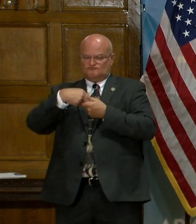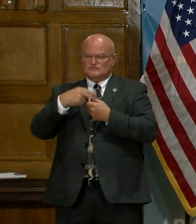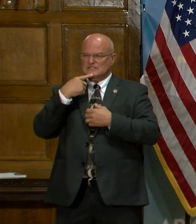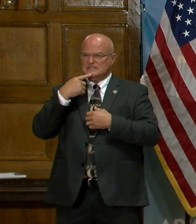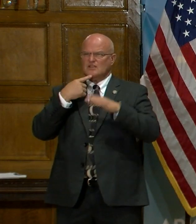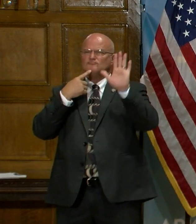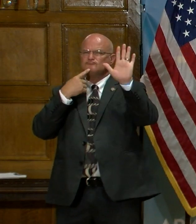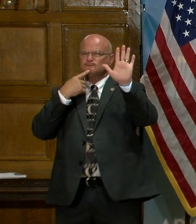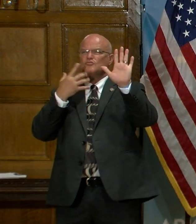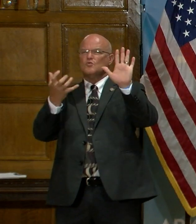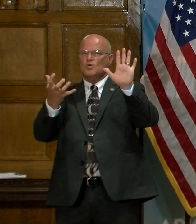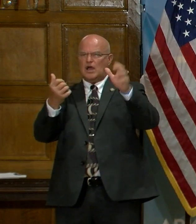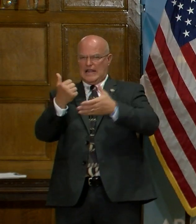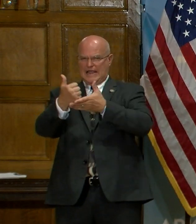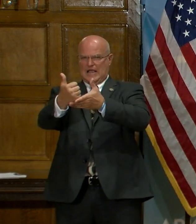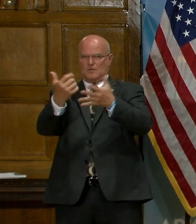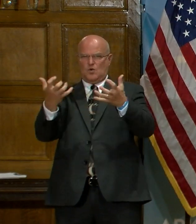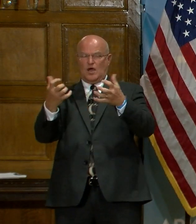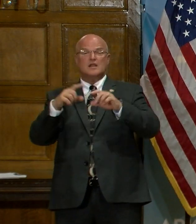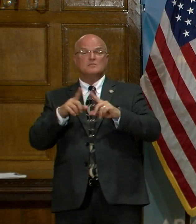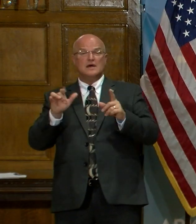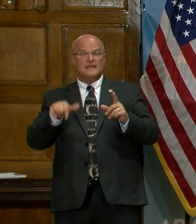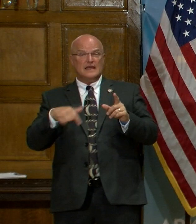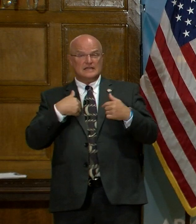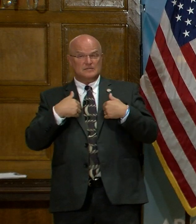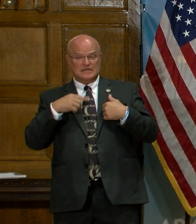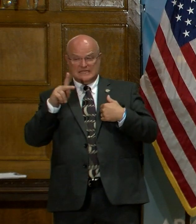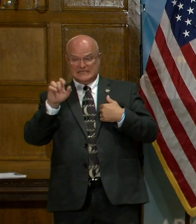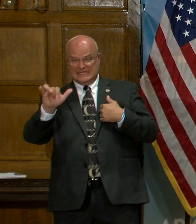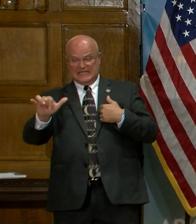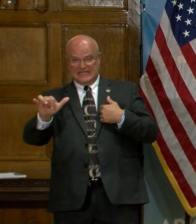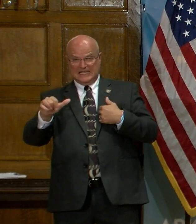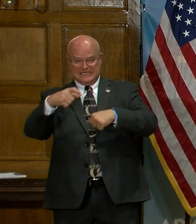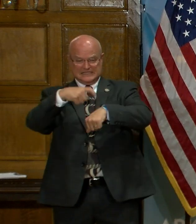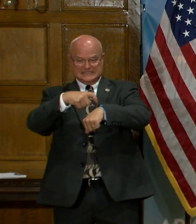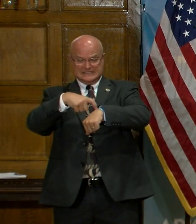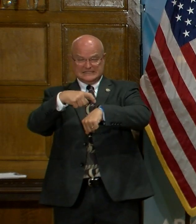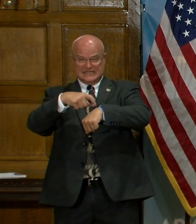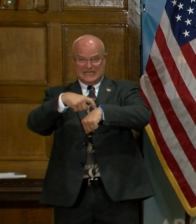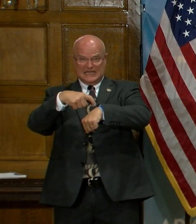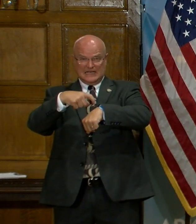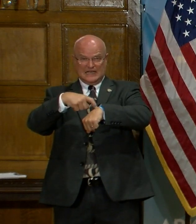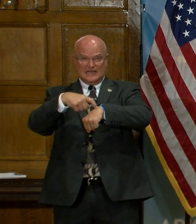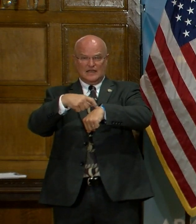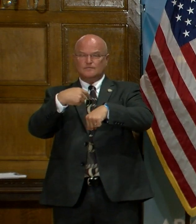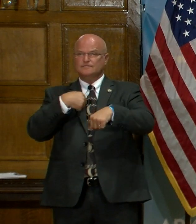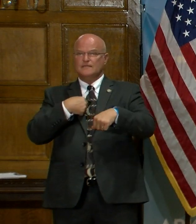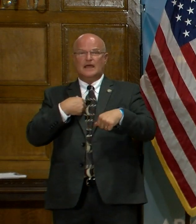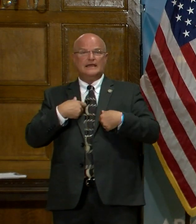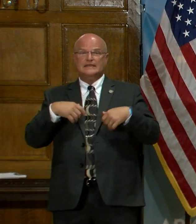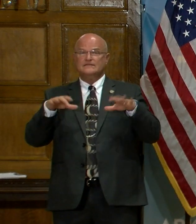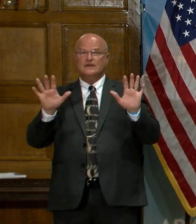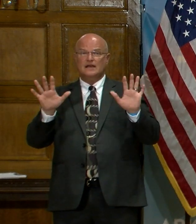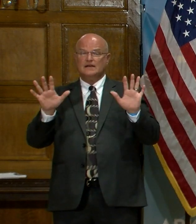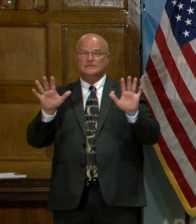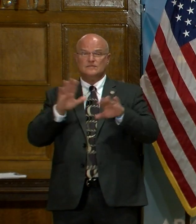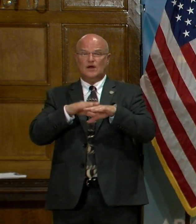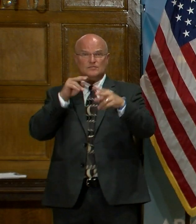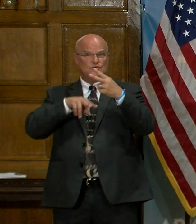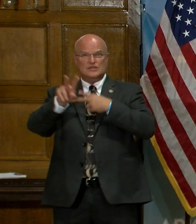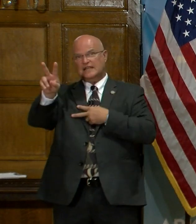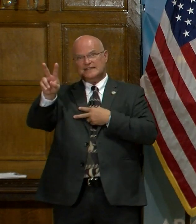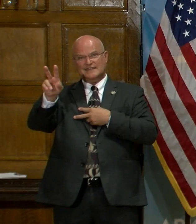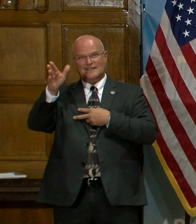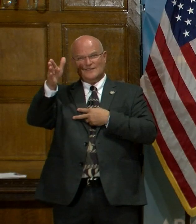and said we want to do our part. But that to me is the key. Time frame wise, I give up on